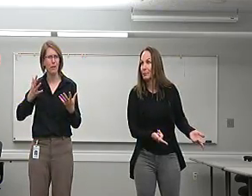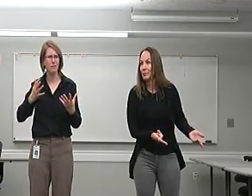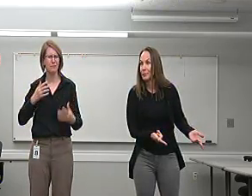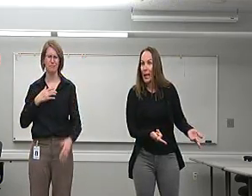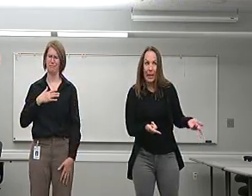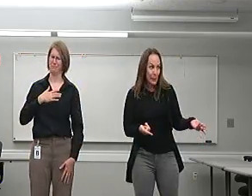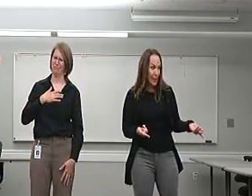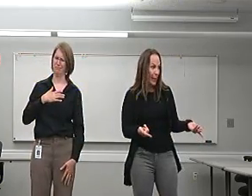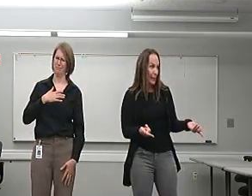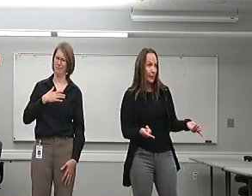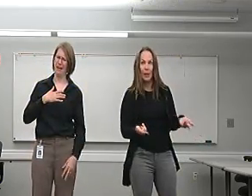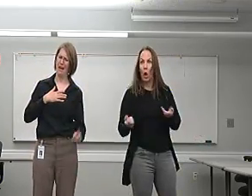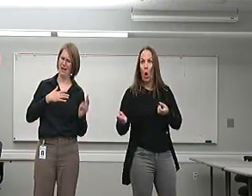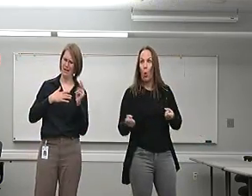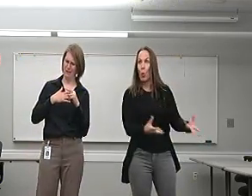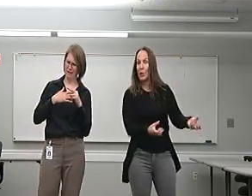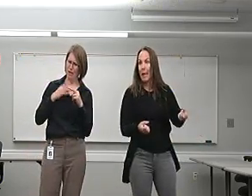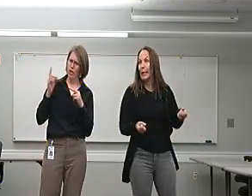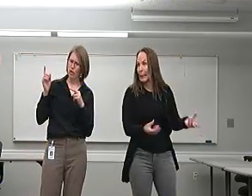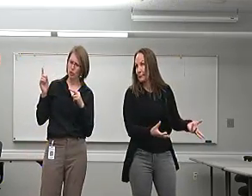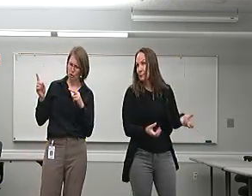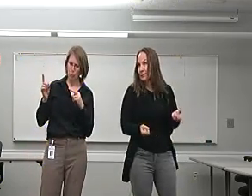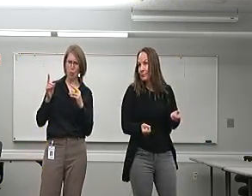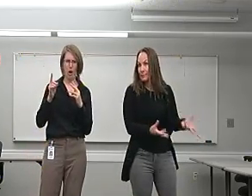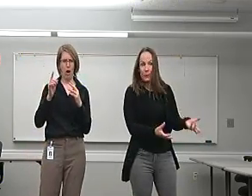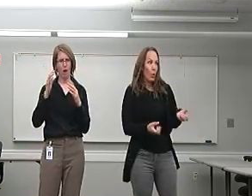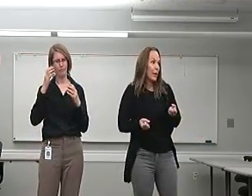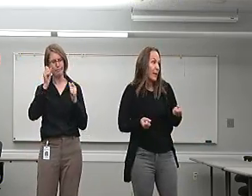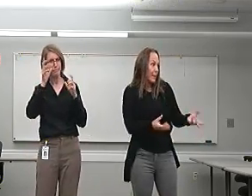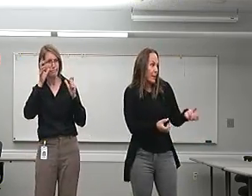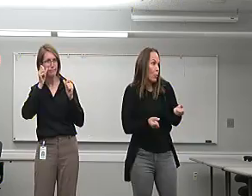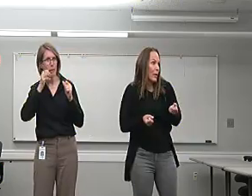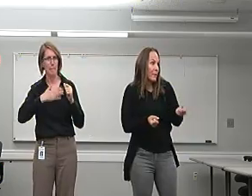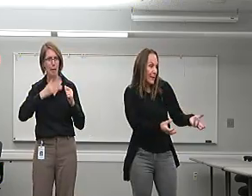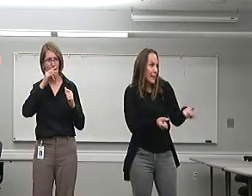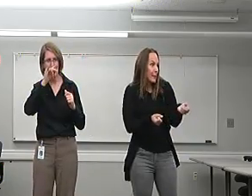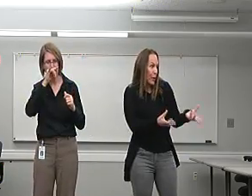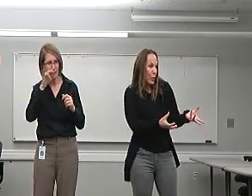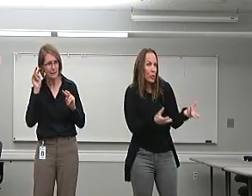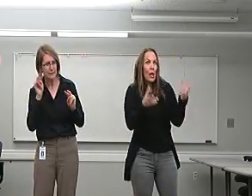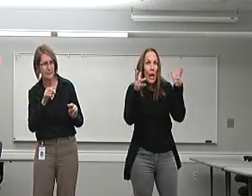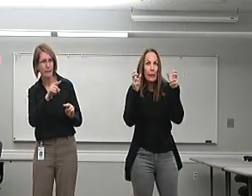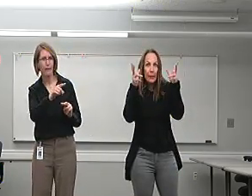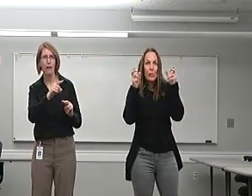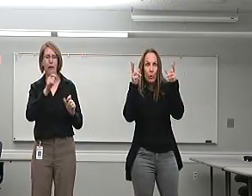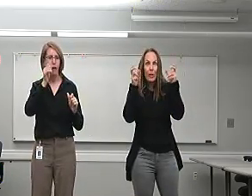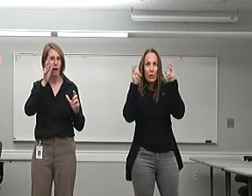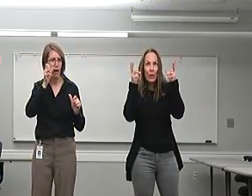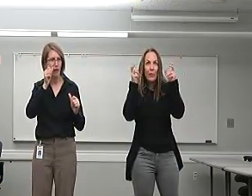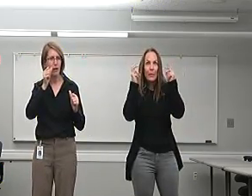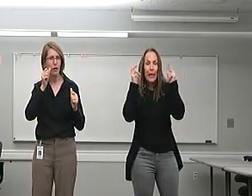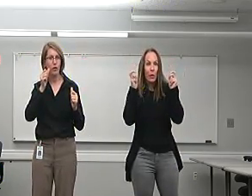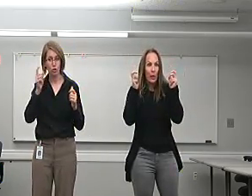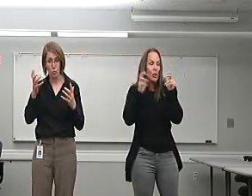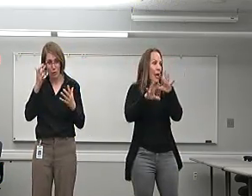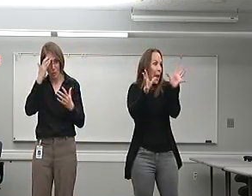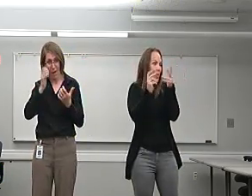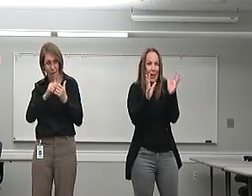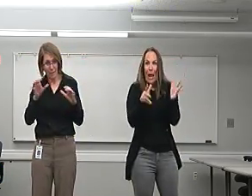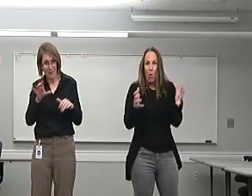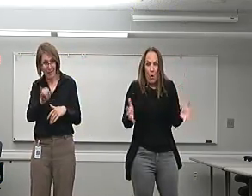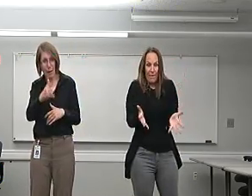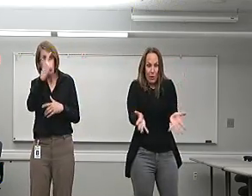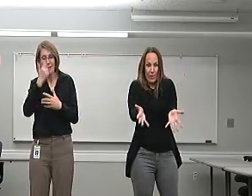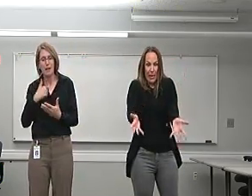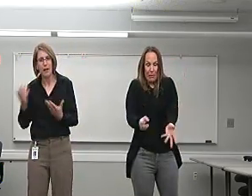saying, we're signing. We are feeding language, and Leah's brain is going, give me language, and then however that